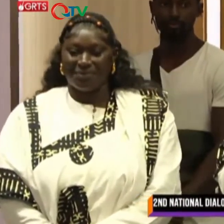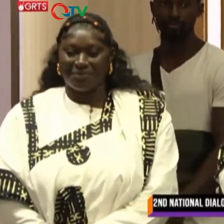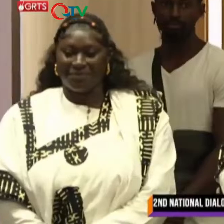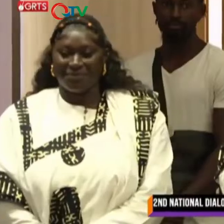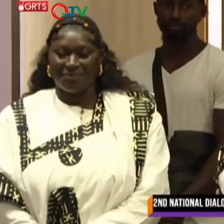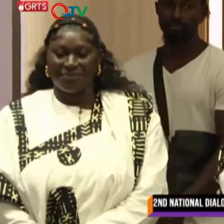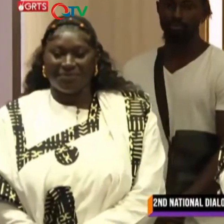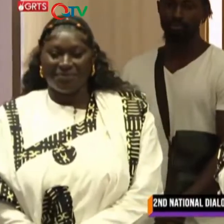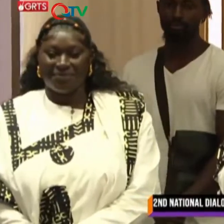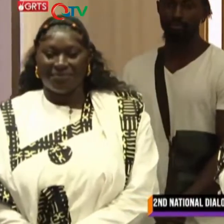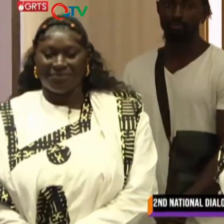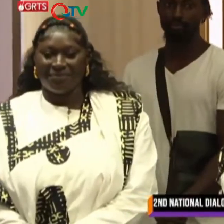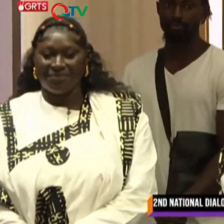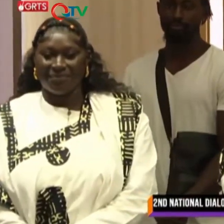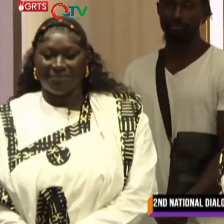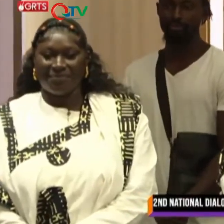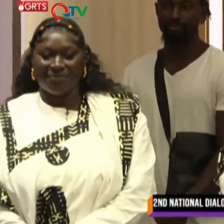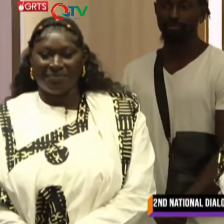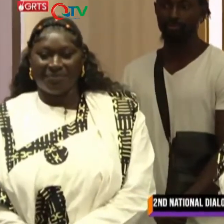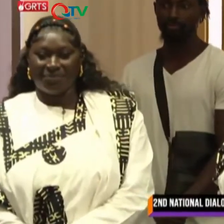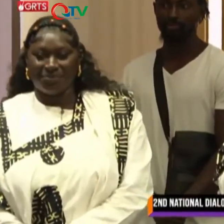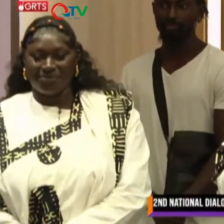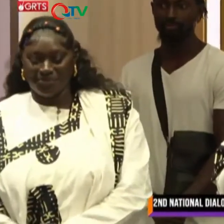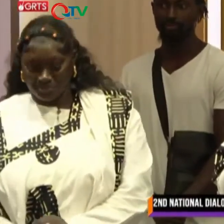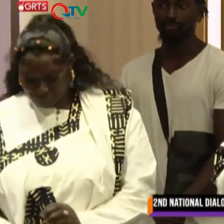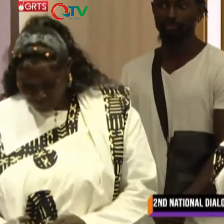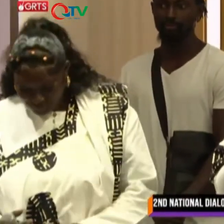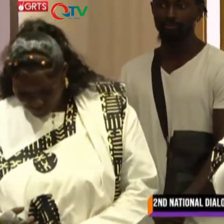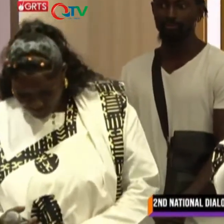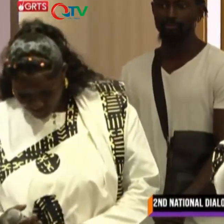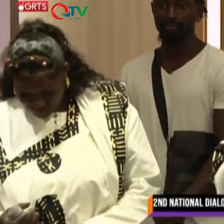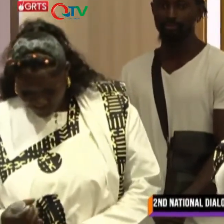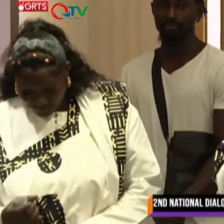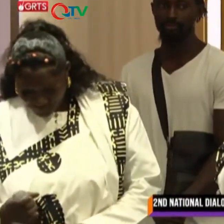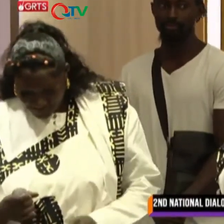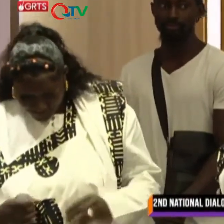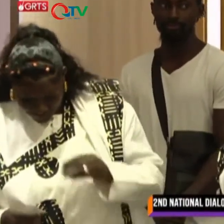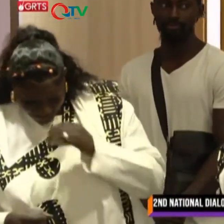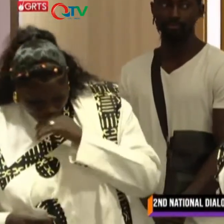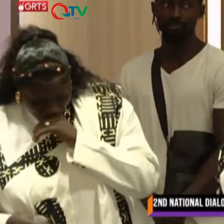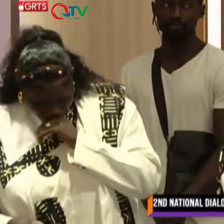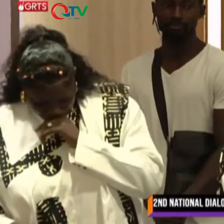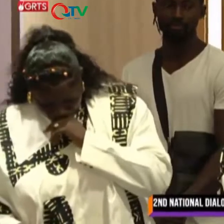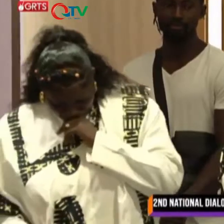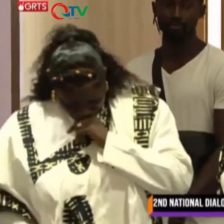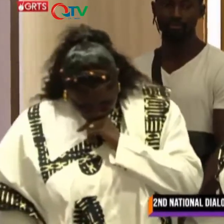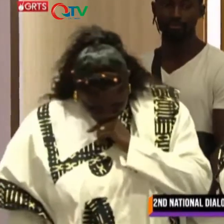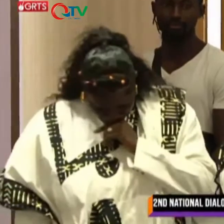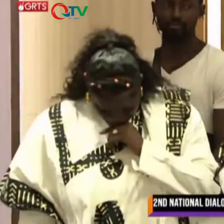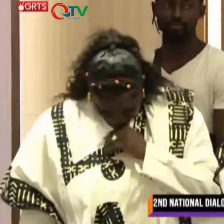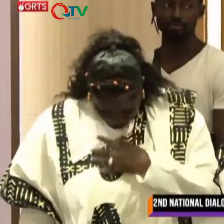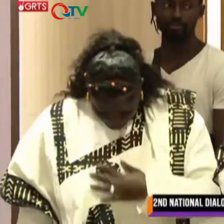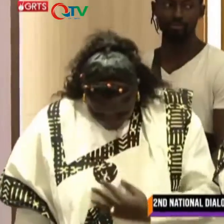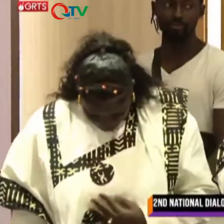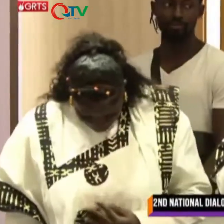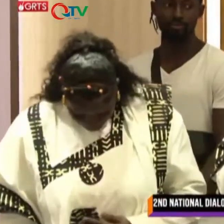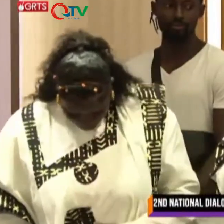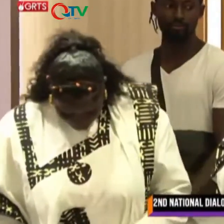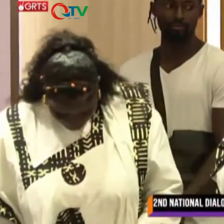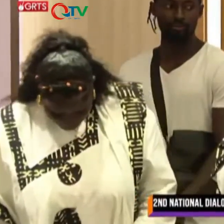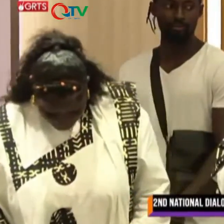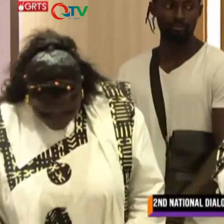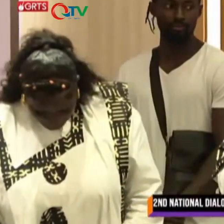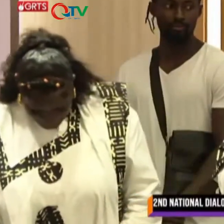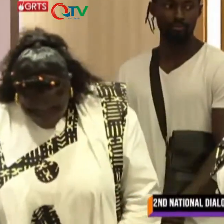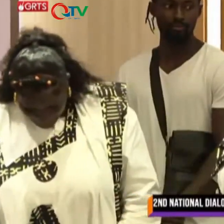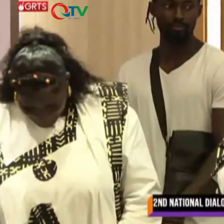wala yatin ko nimman kamben kayroti nanu la Gambia woto fombe se kamben nga nyomuta ngake bakilim fakilim woti kayro